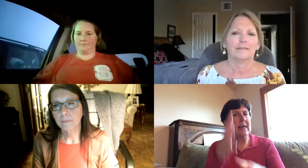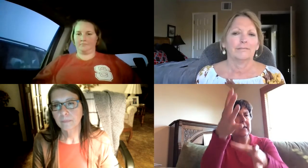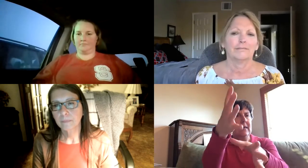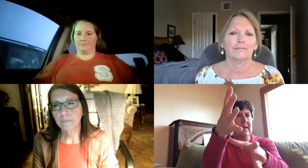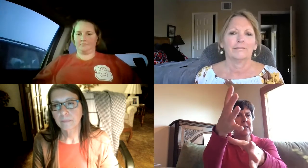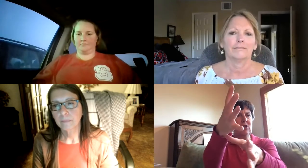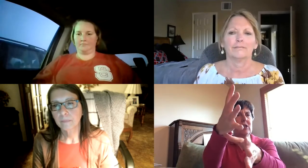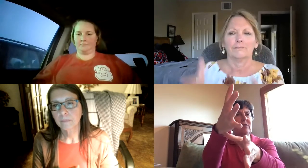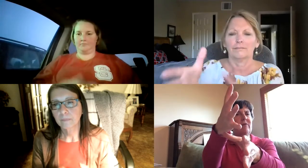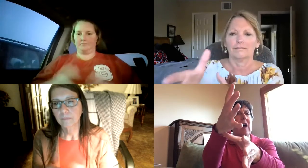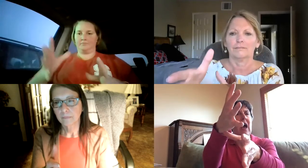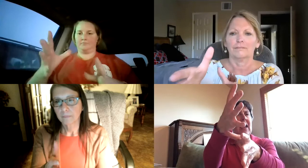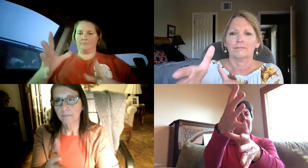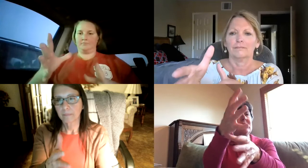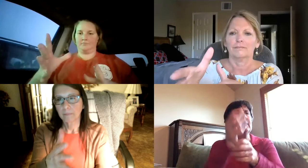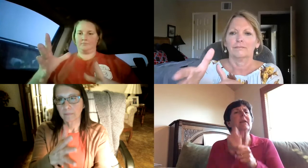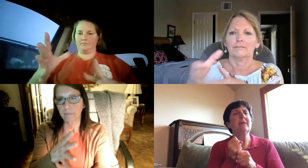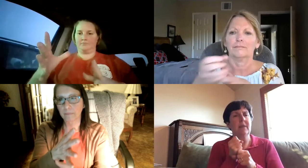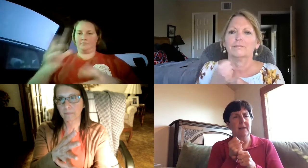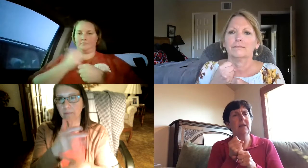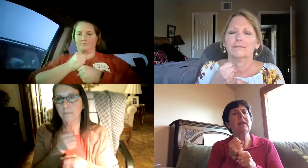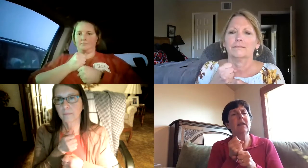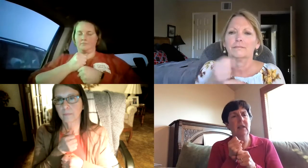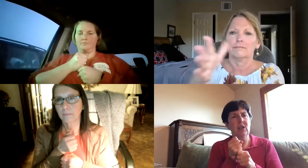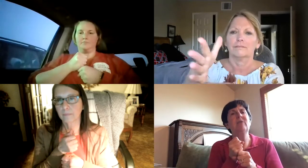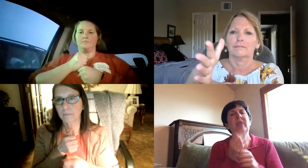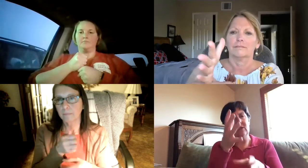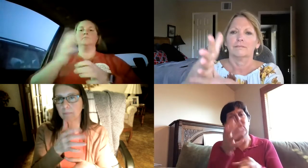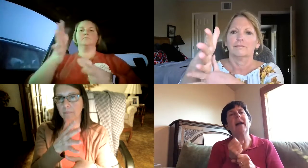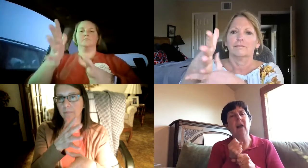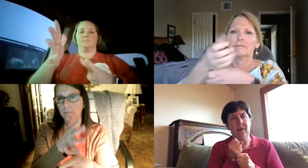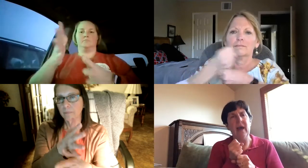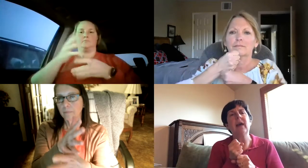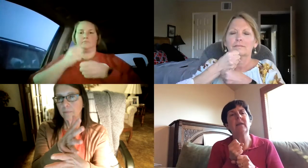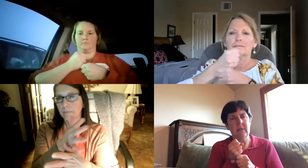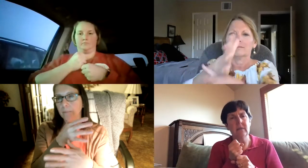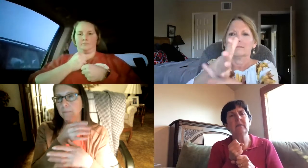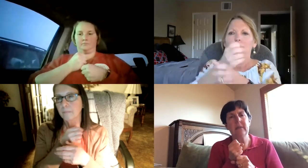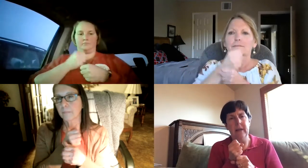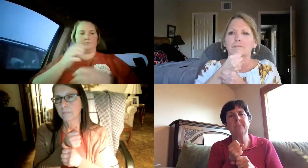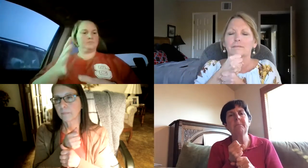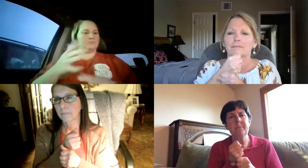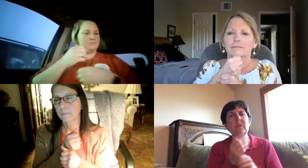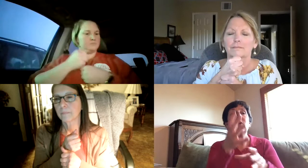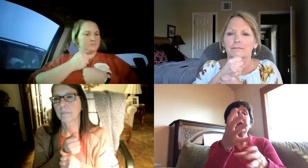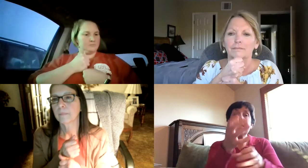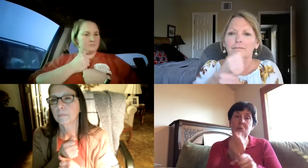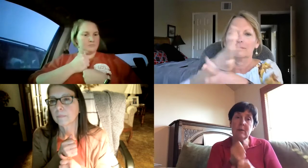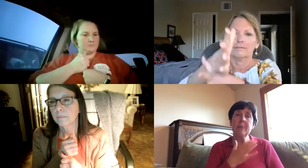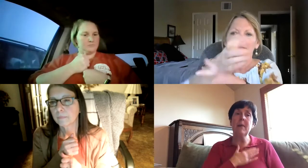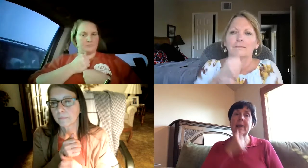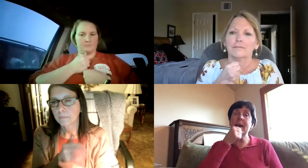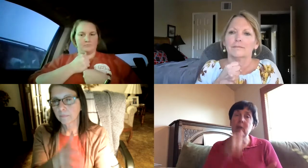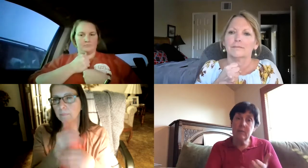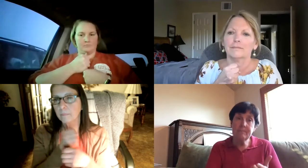Obtain is just fives to fist. So I got that. Yeah. So did you